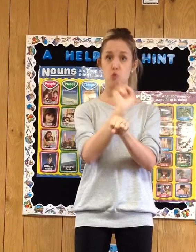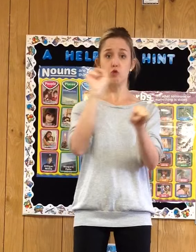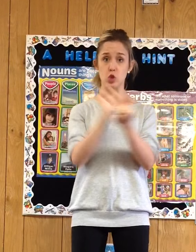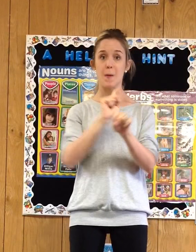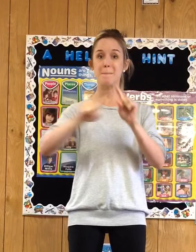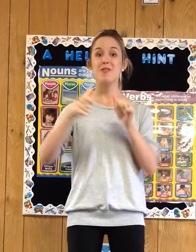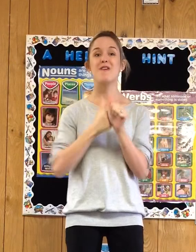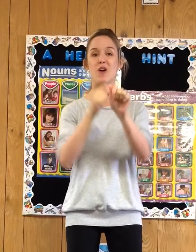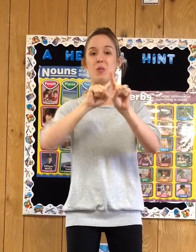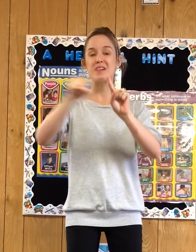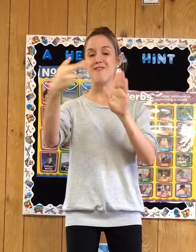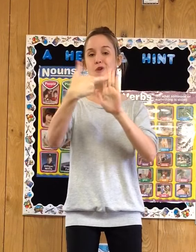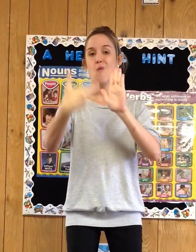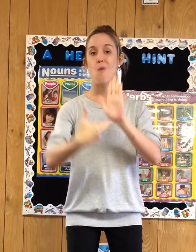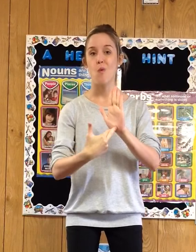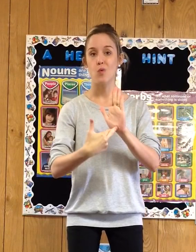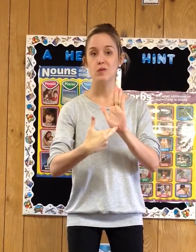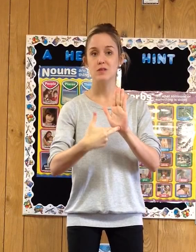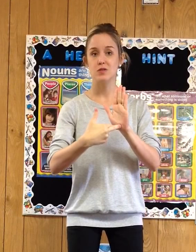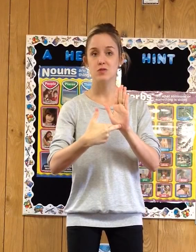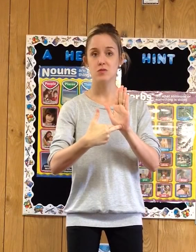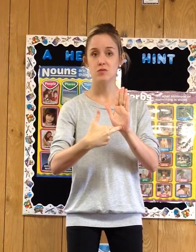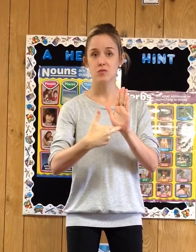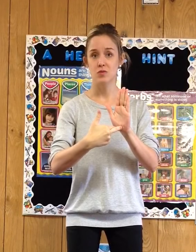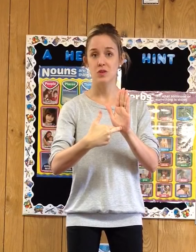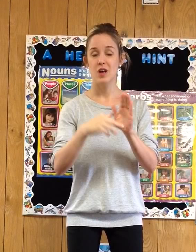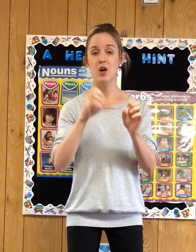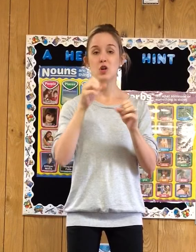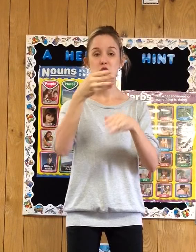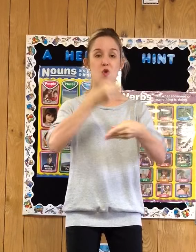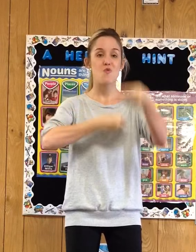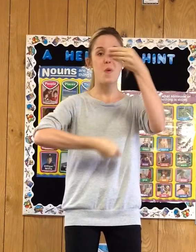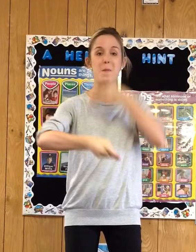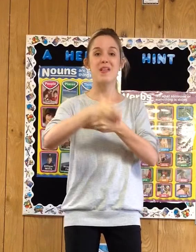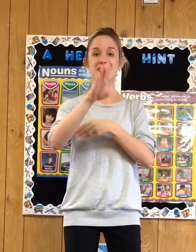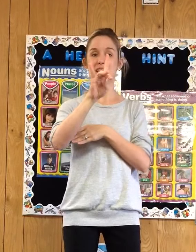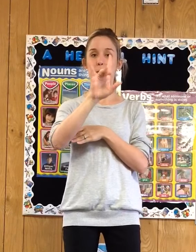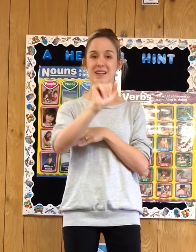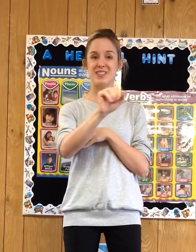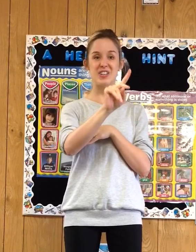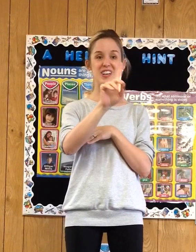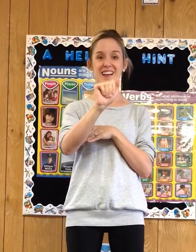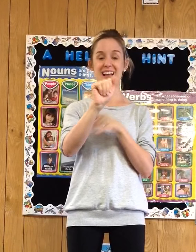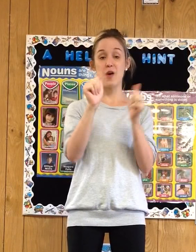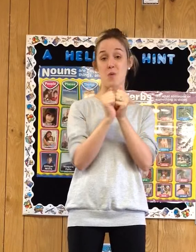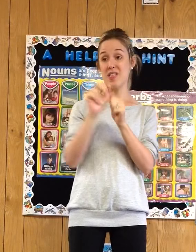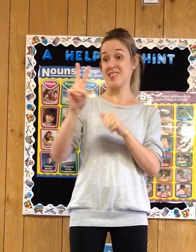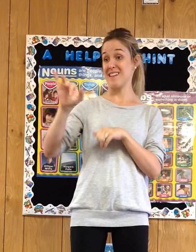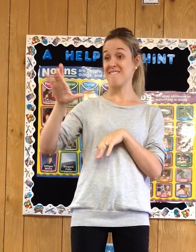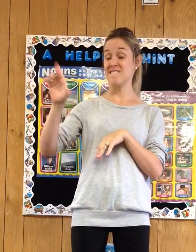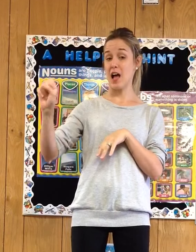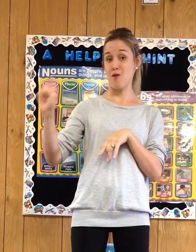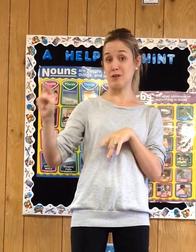different instructions. So replacing the bacteria DNA with virus DNA turns the